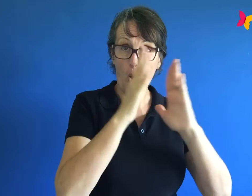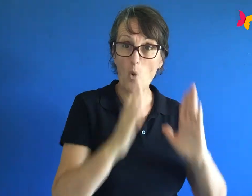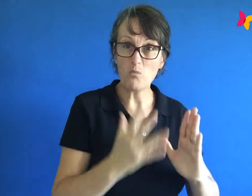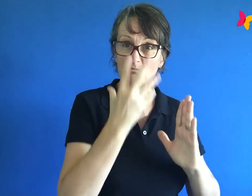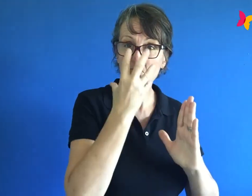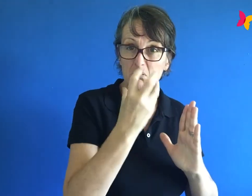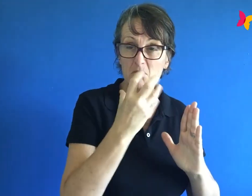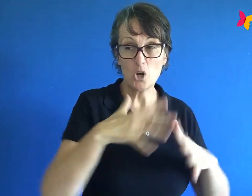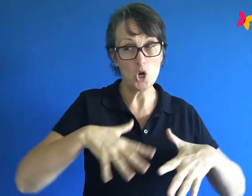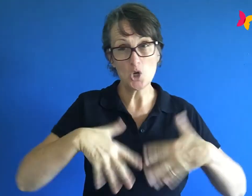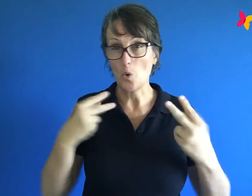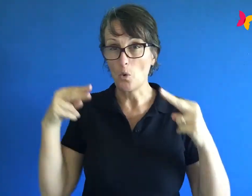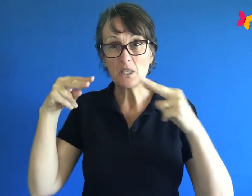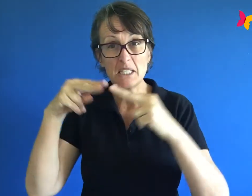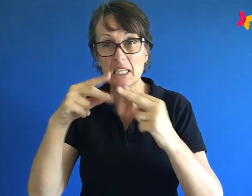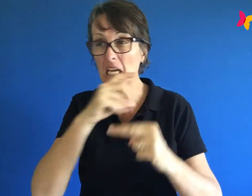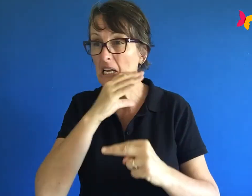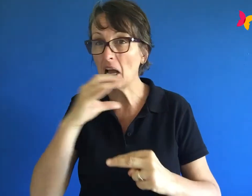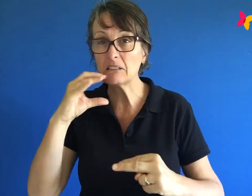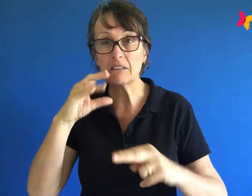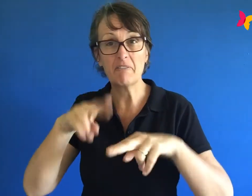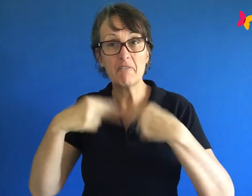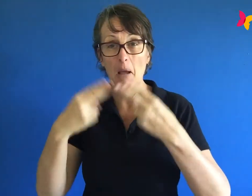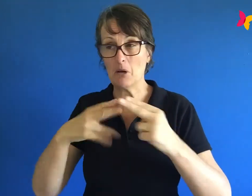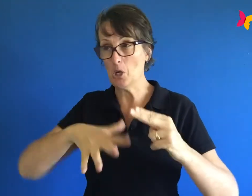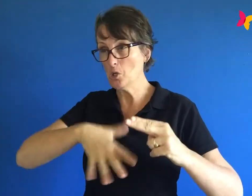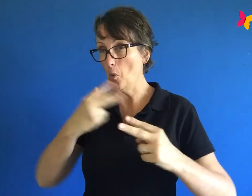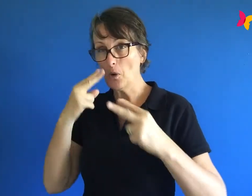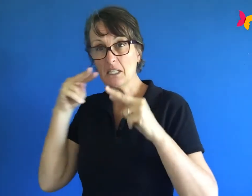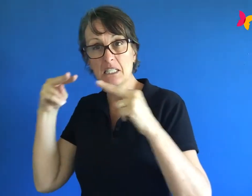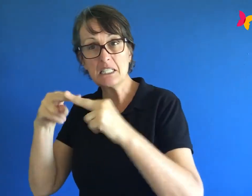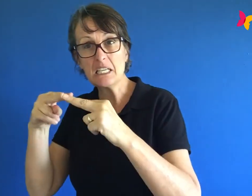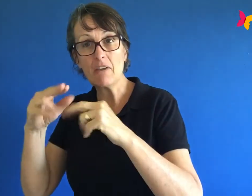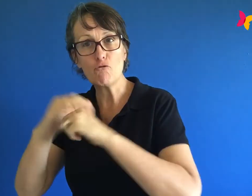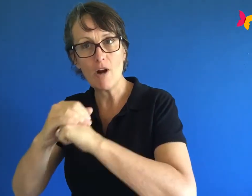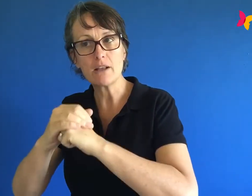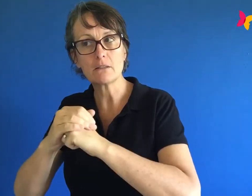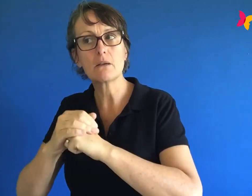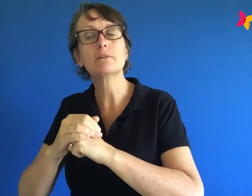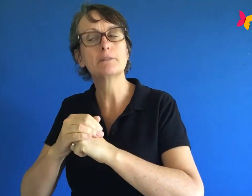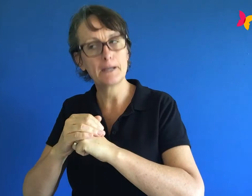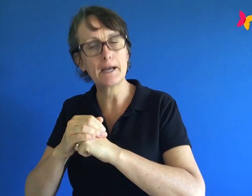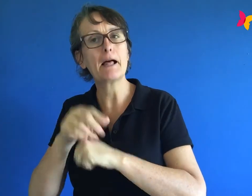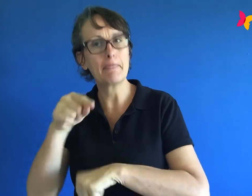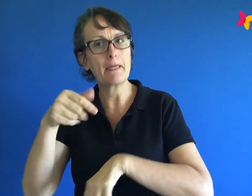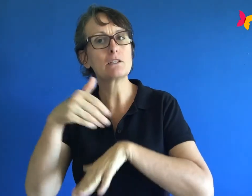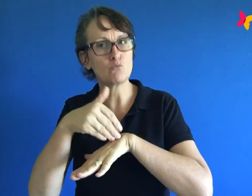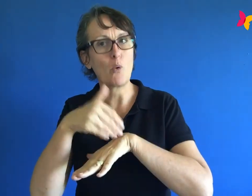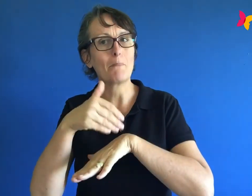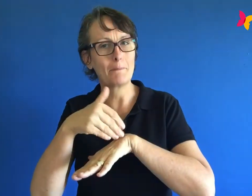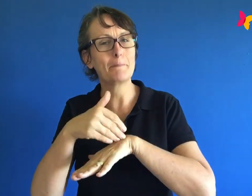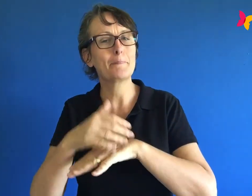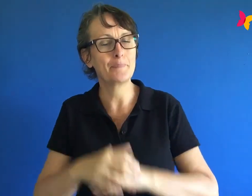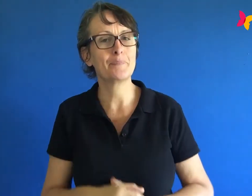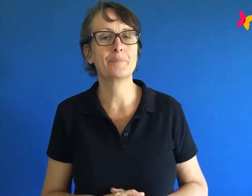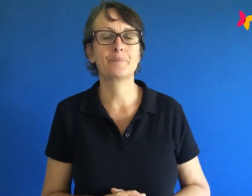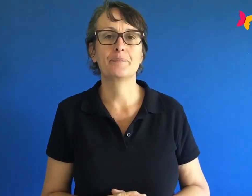to see their cousins, you know, it's across the board. Pervasive, interesting. So that would be the first thing. The second thing's more of a subjective thing, but